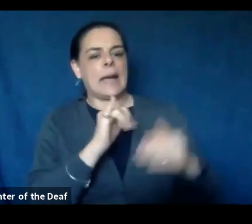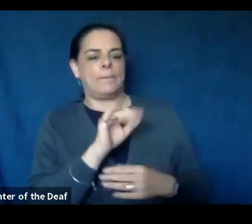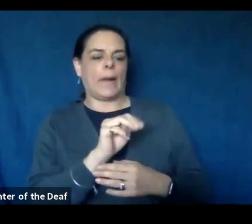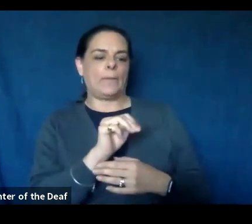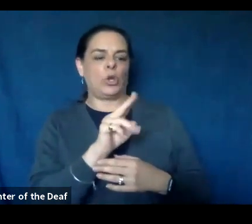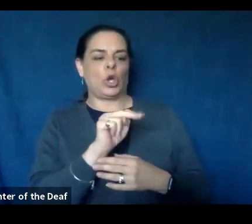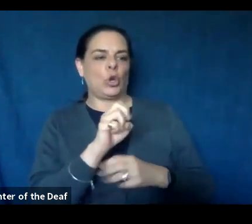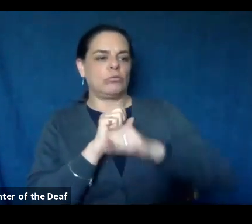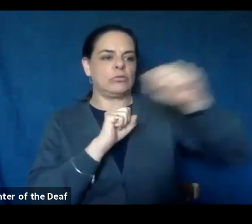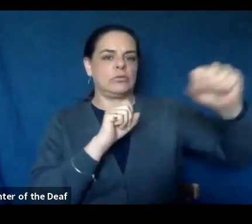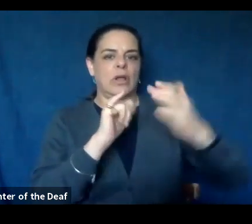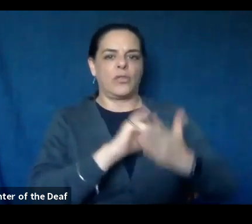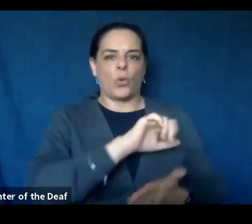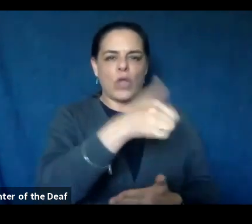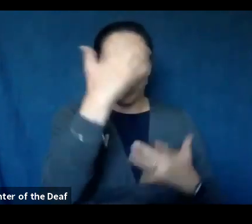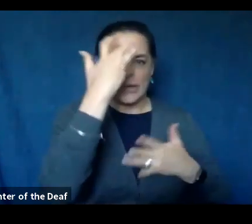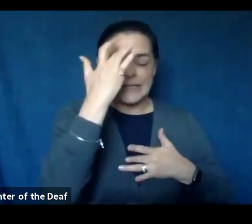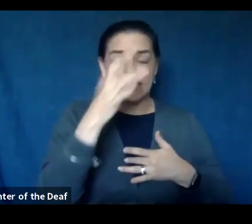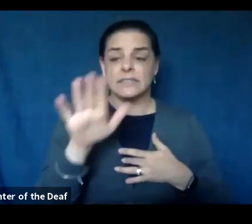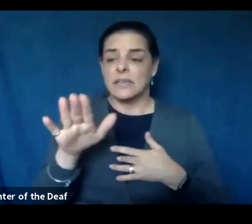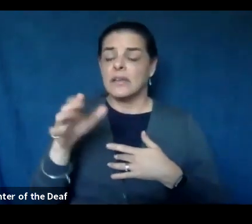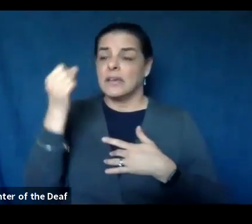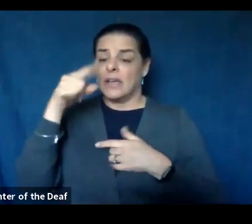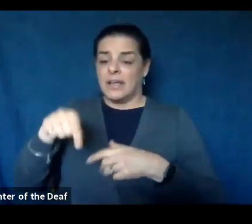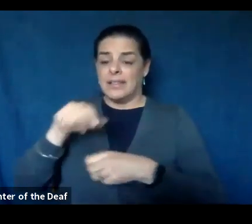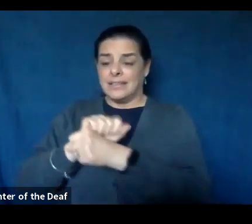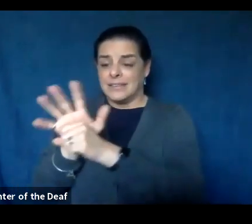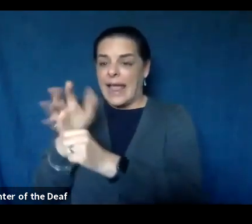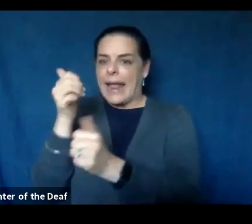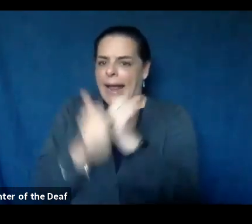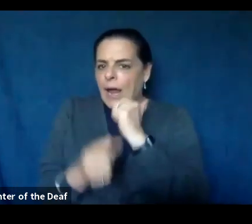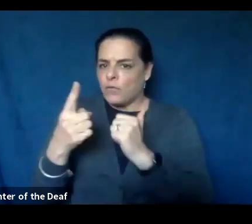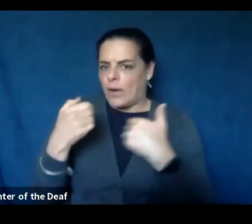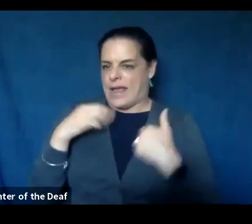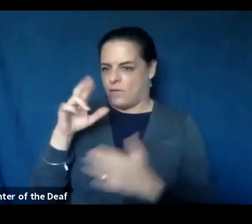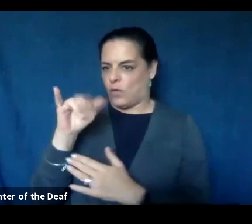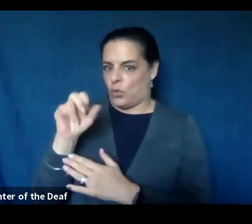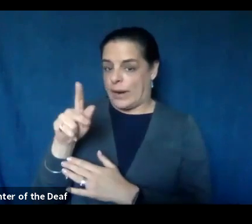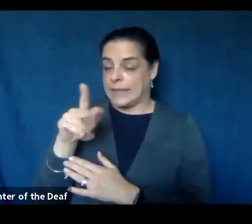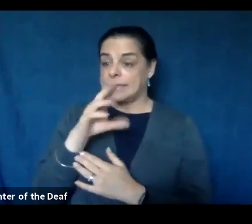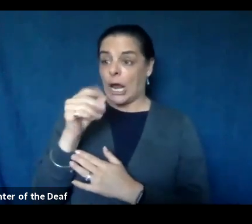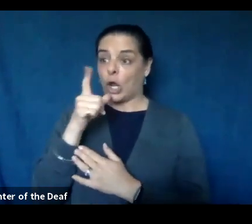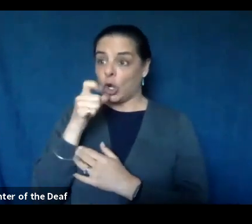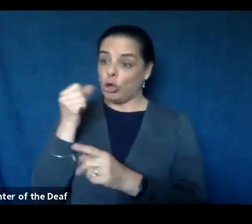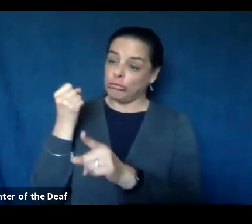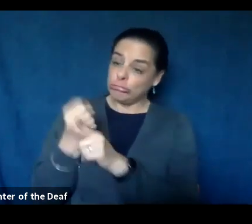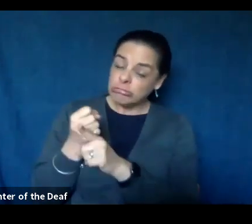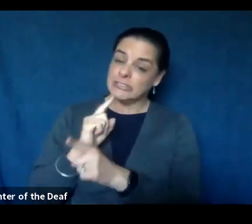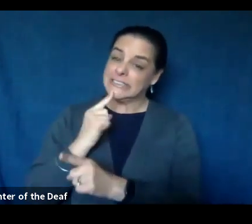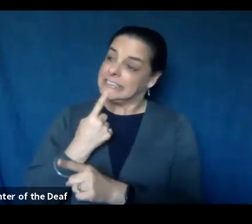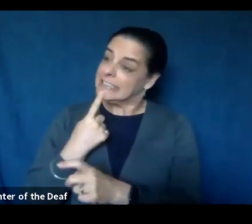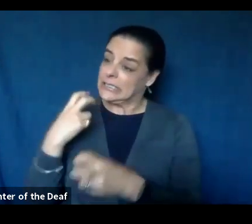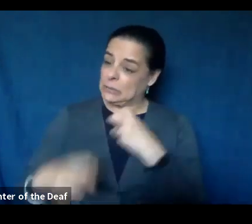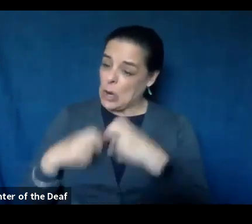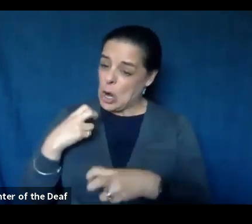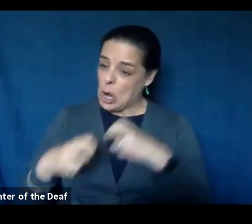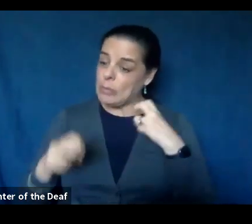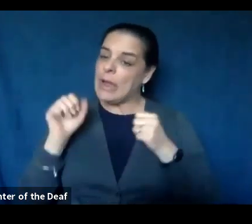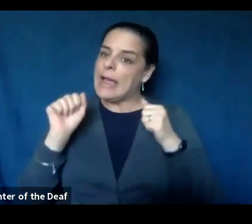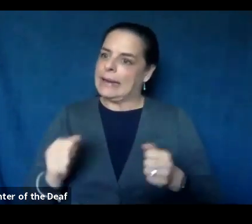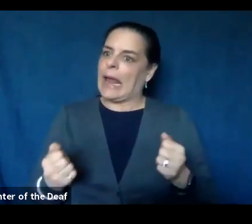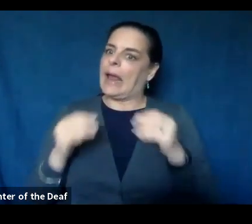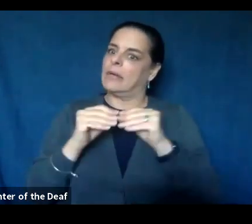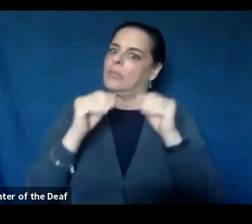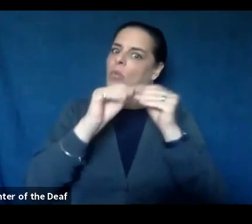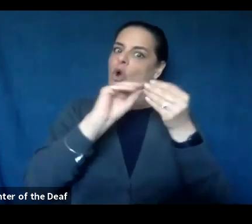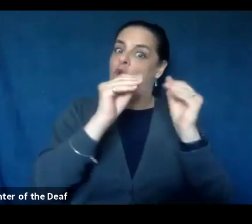Everybody is at risk of being able to get this disease, and then who gets complications from it. That can go up with more people